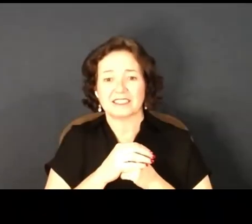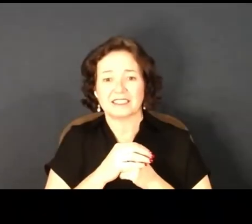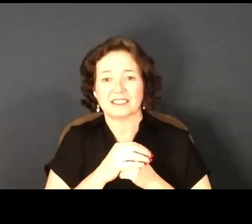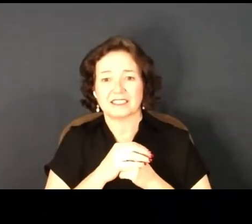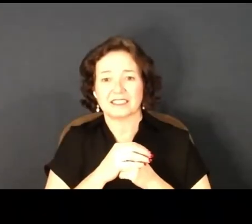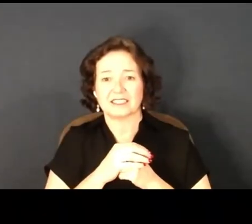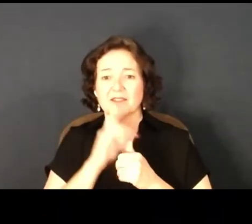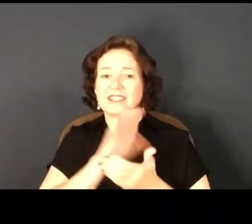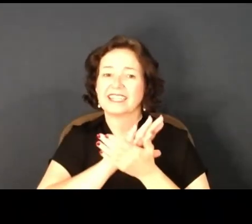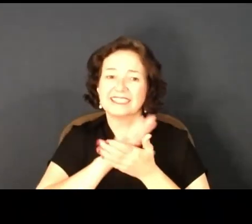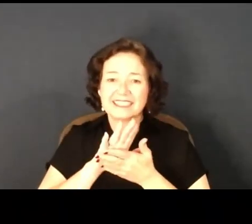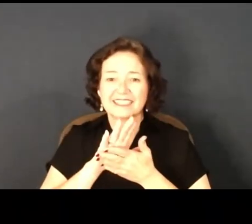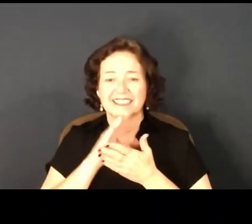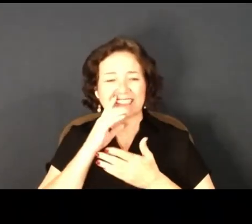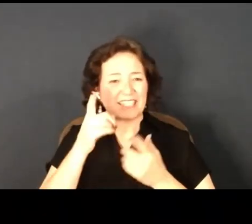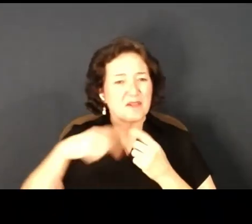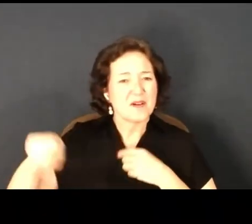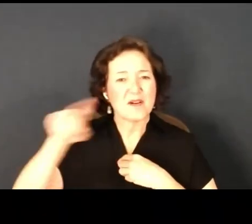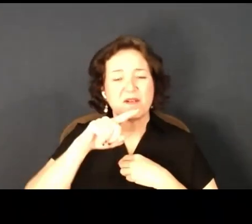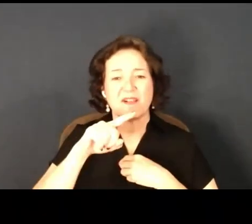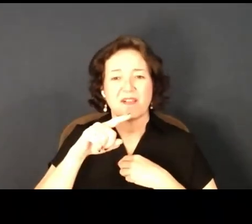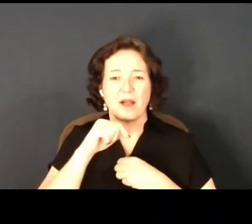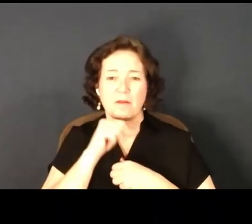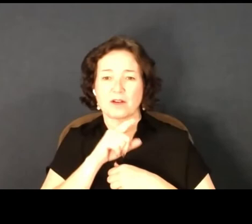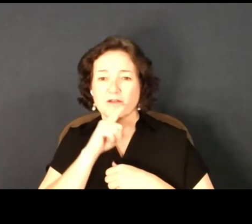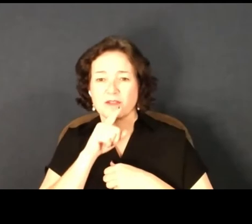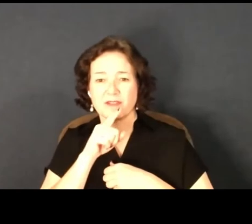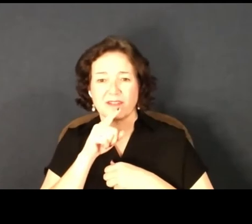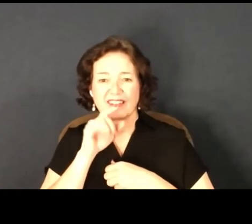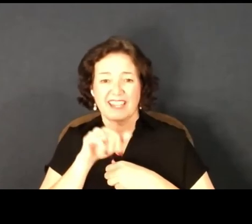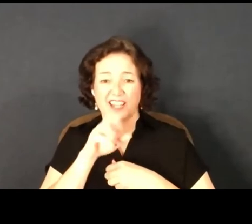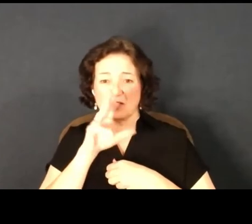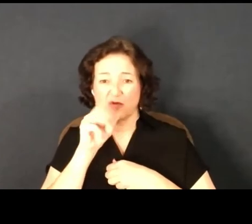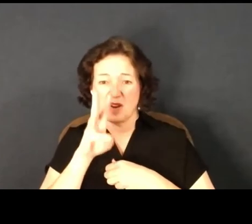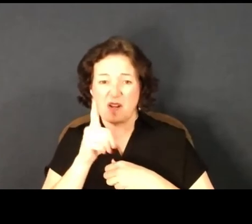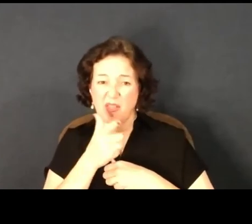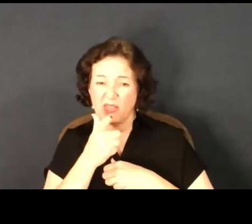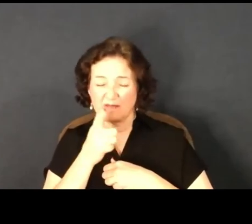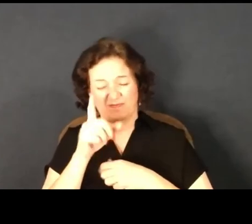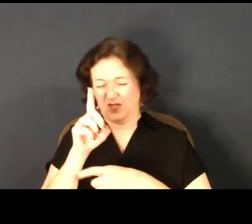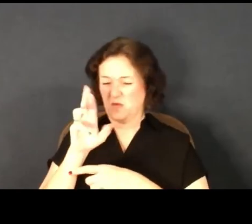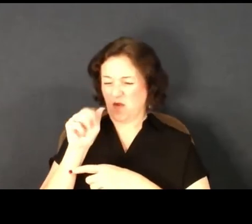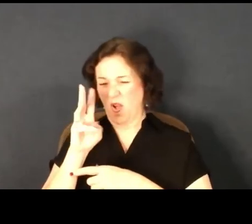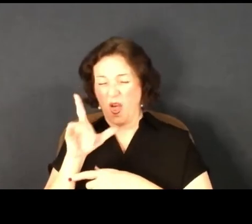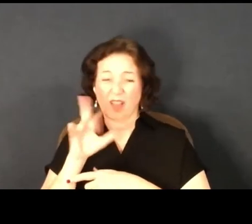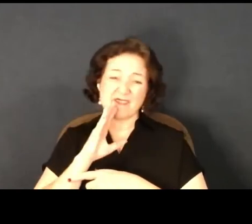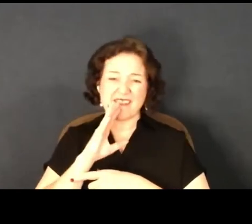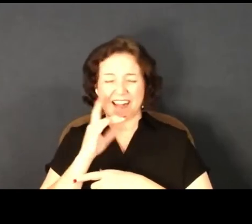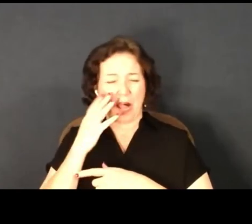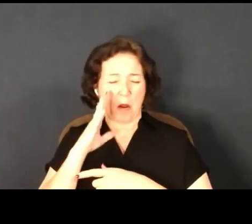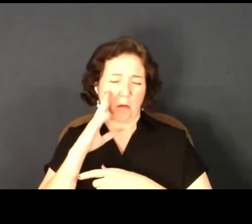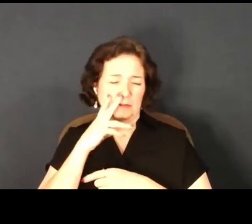It's so nice to see everybody. I'm not sure about that drawl thing. Sheila, we'll see about